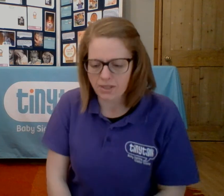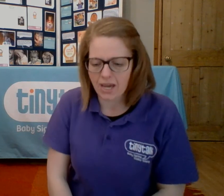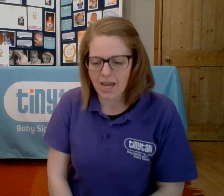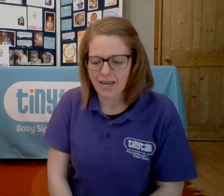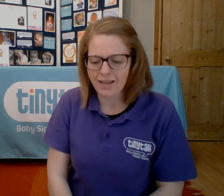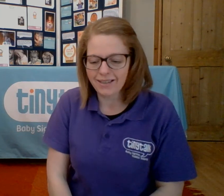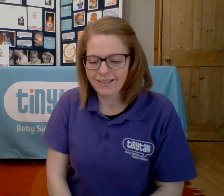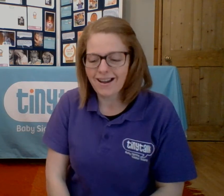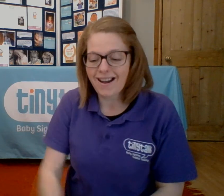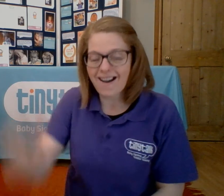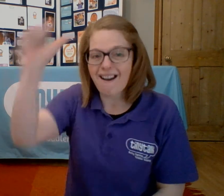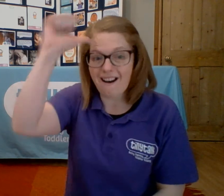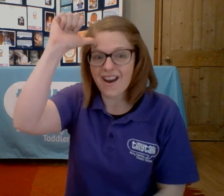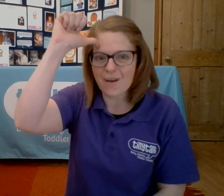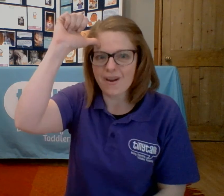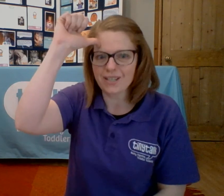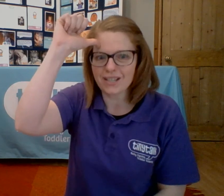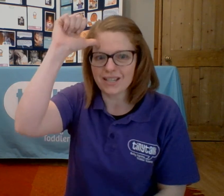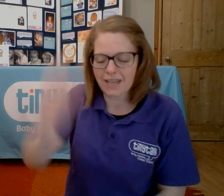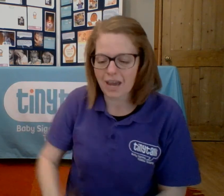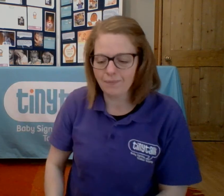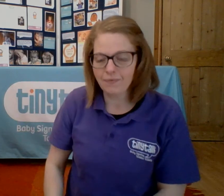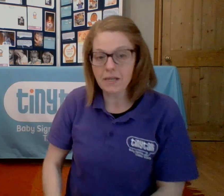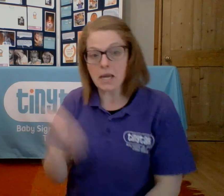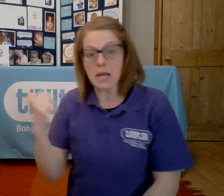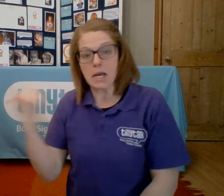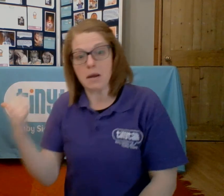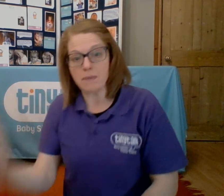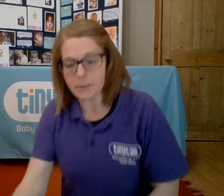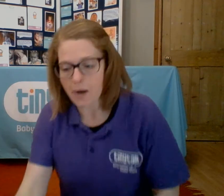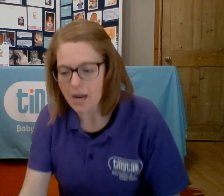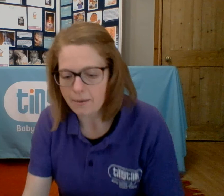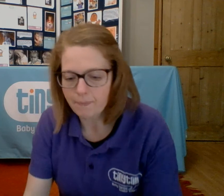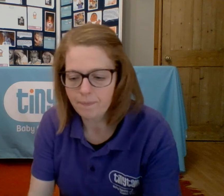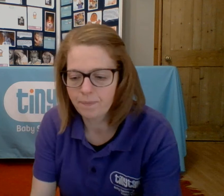say. I know where she is then. Come this way.